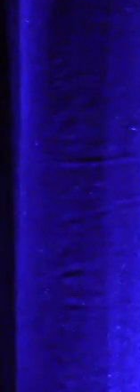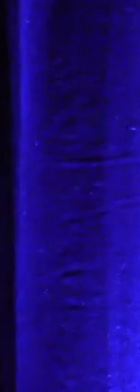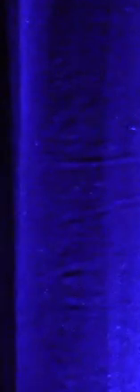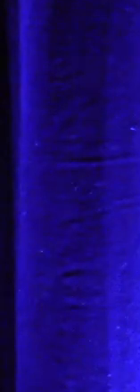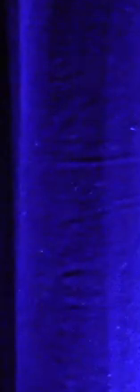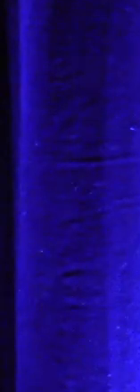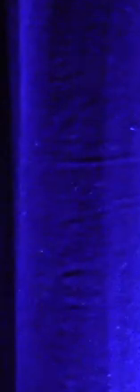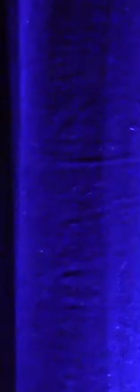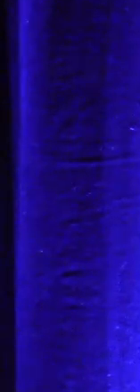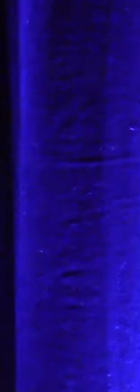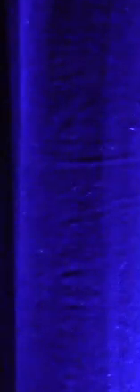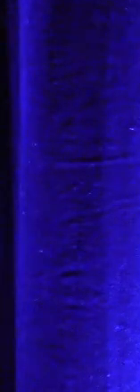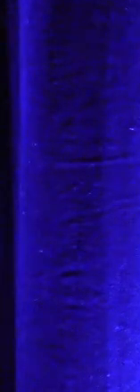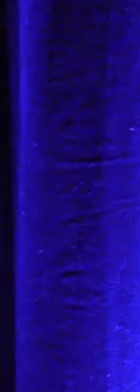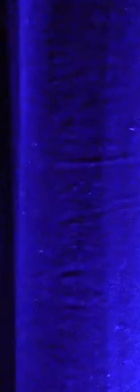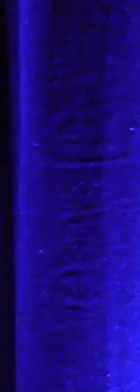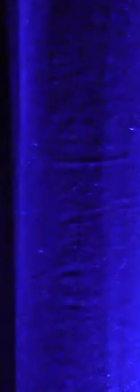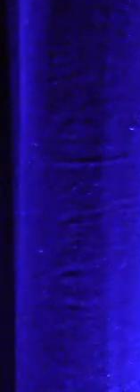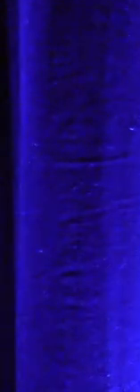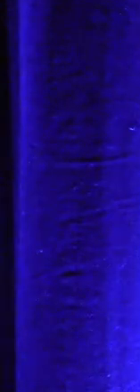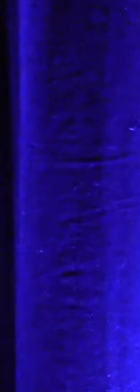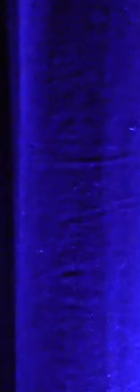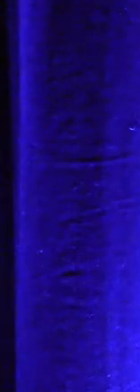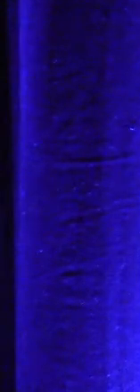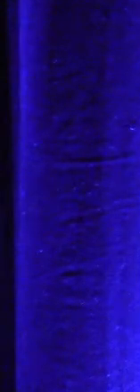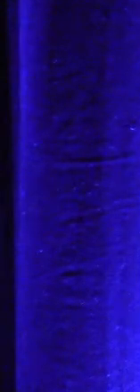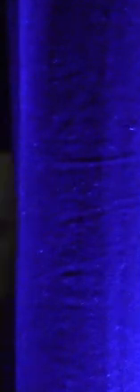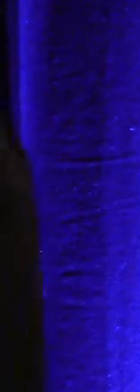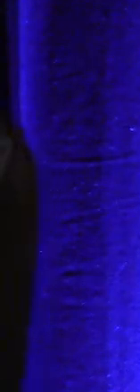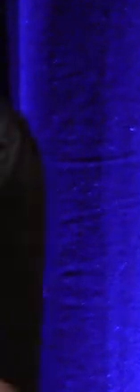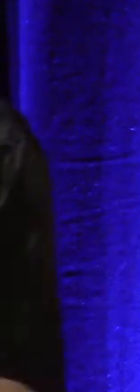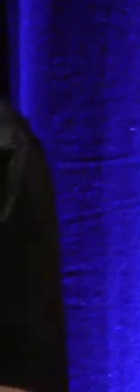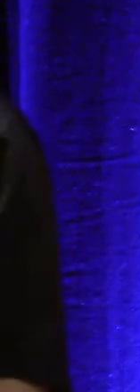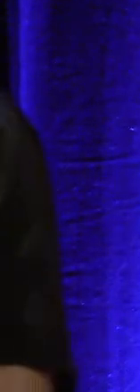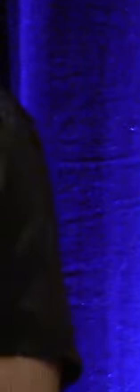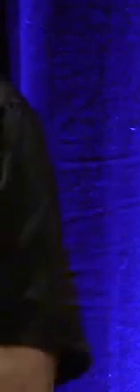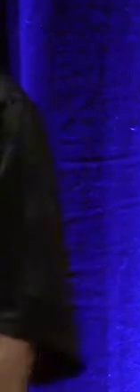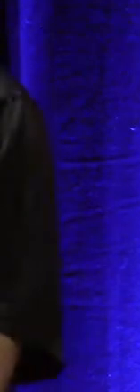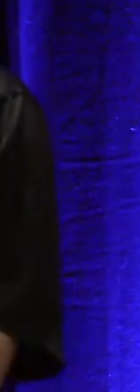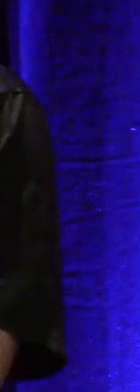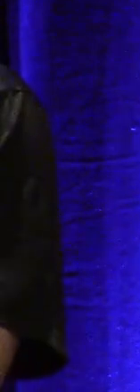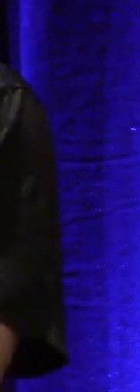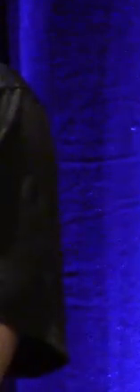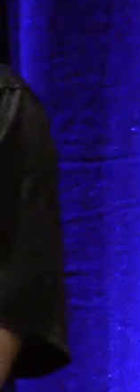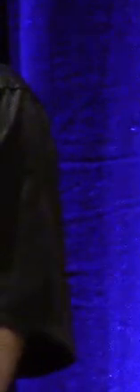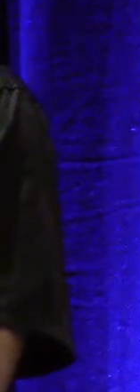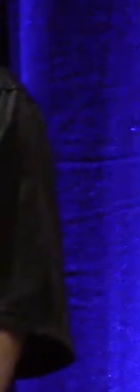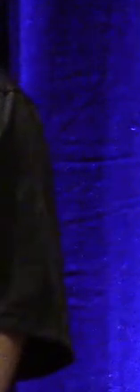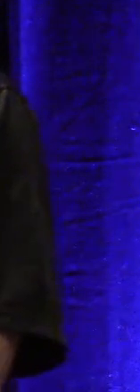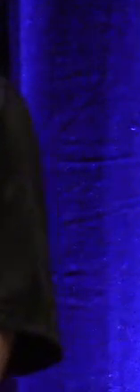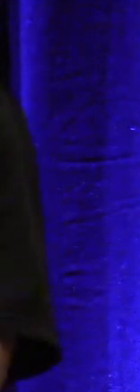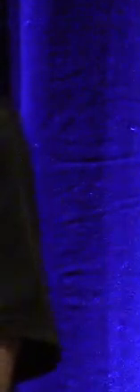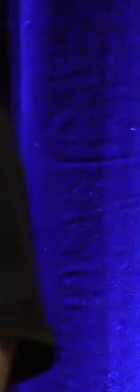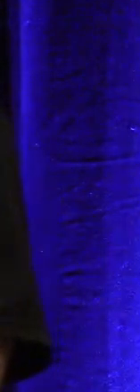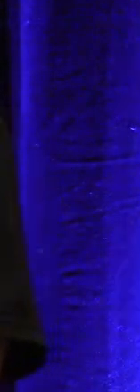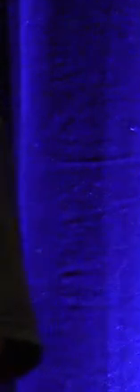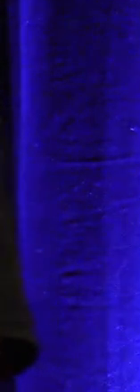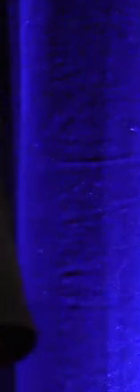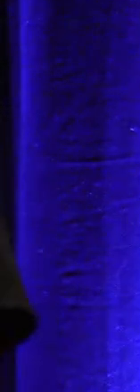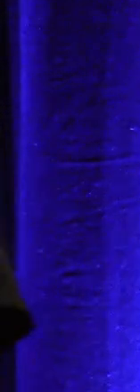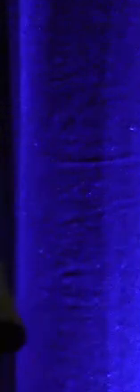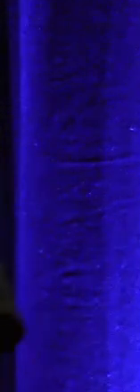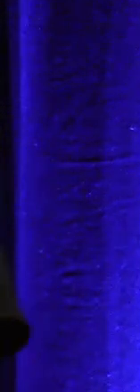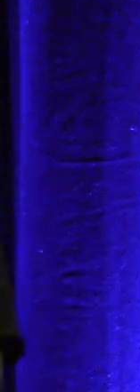Conference Center for the Blind. I was introduced to Kelly Harris by Donald Dowdow, who's a board member of the Community